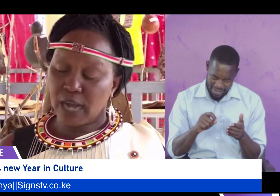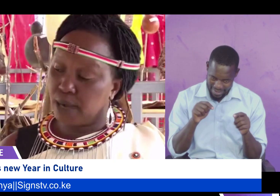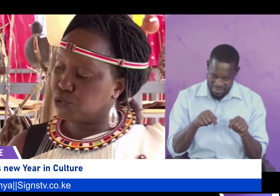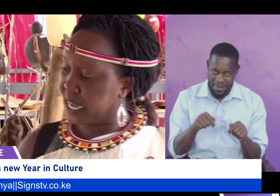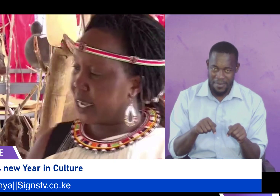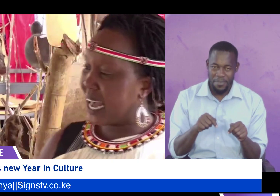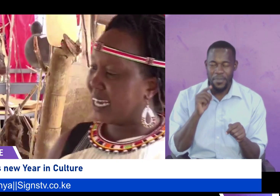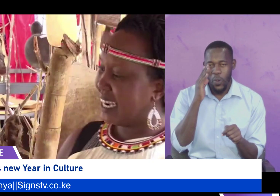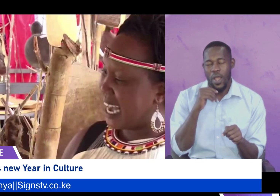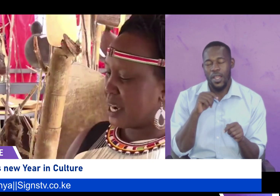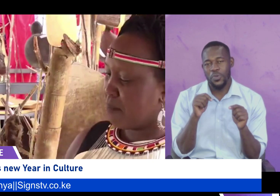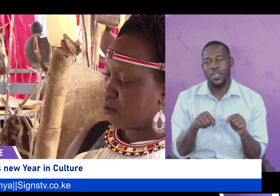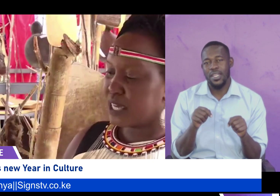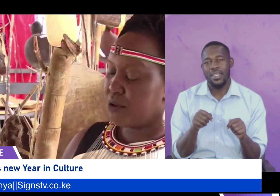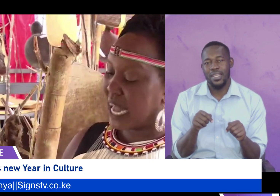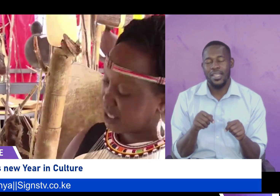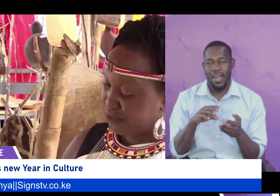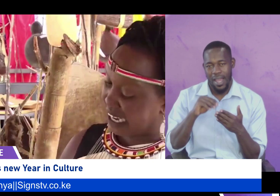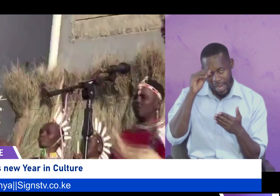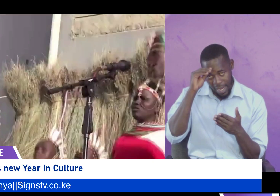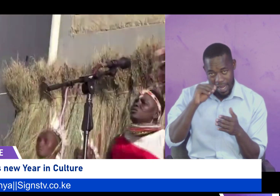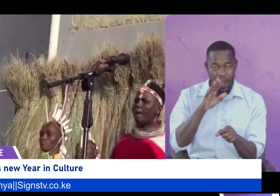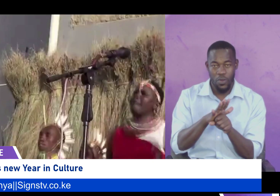come today and learn about our artifacts.